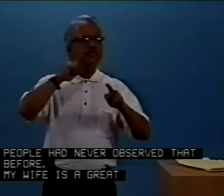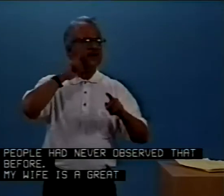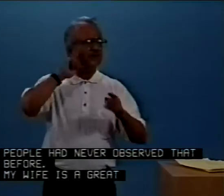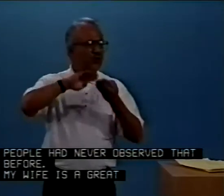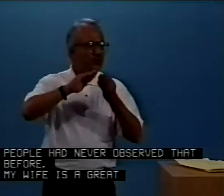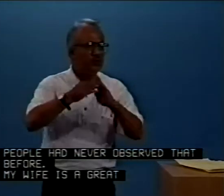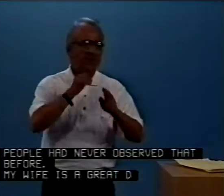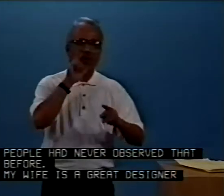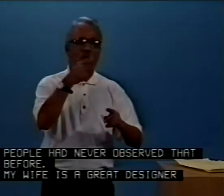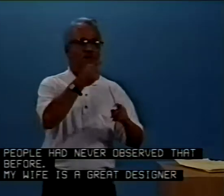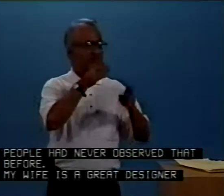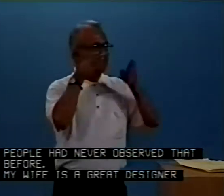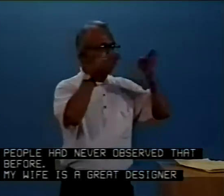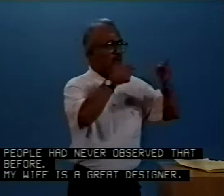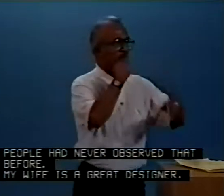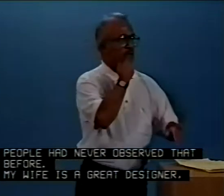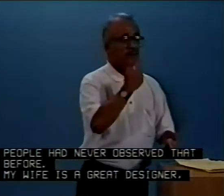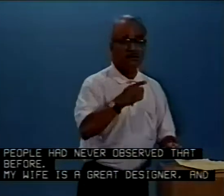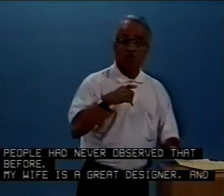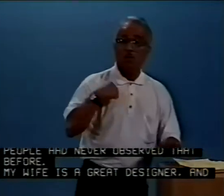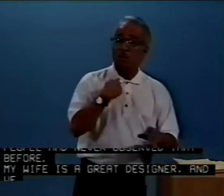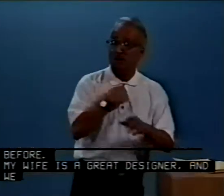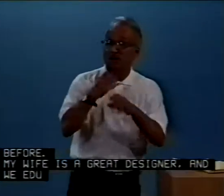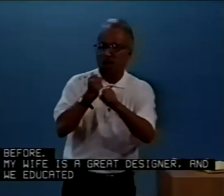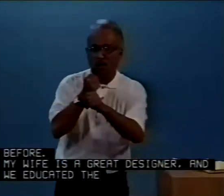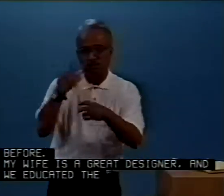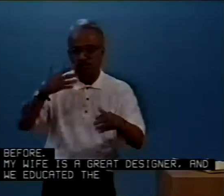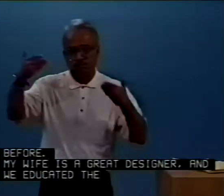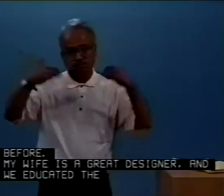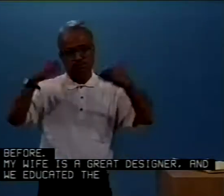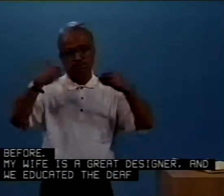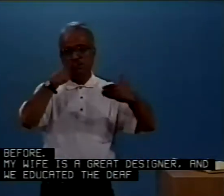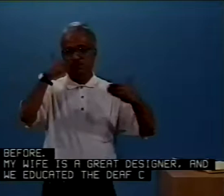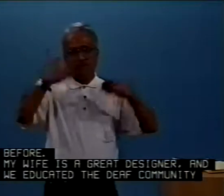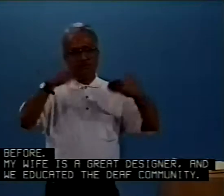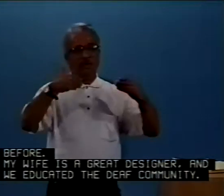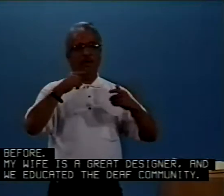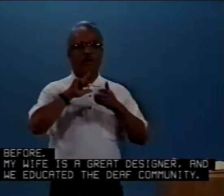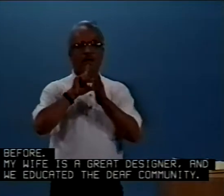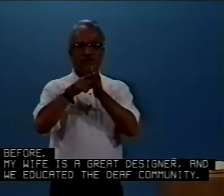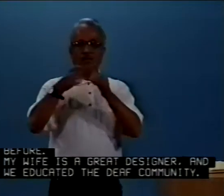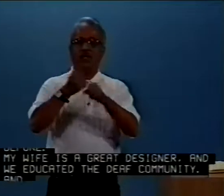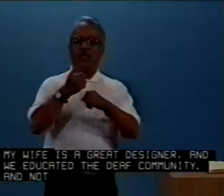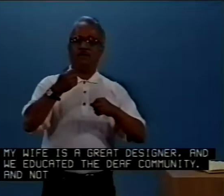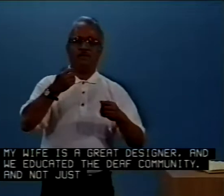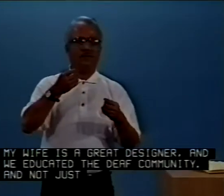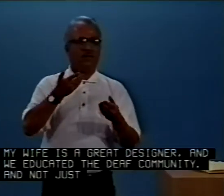we educated the deaf community, and not just focusing on the hearing. And we received a number of invitations